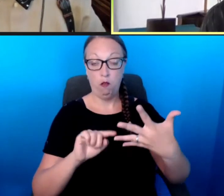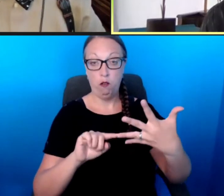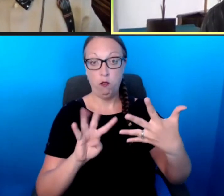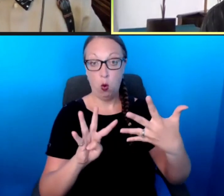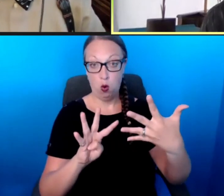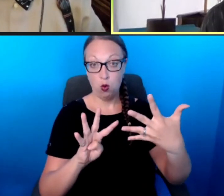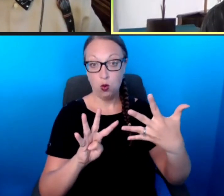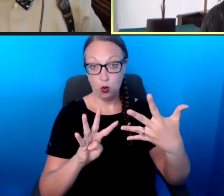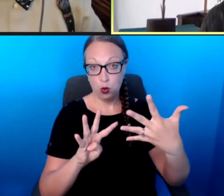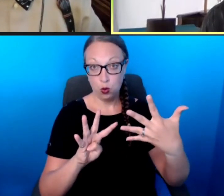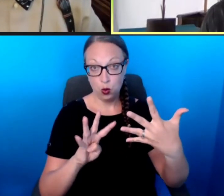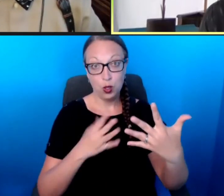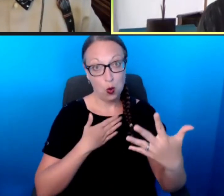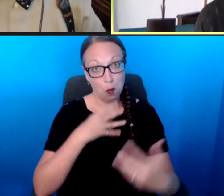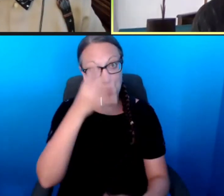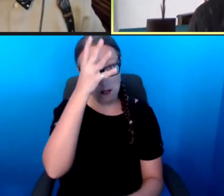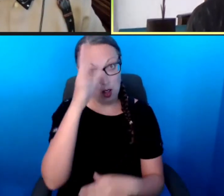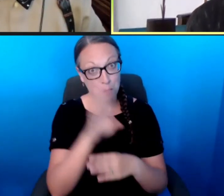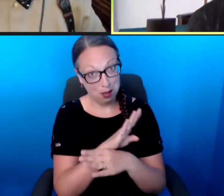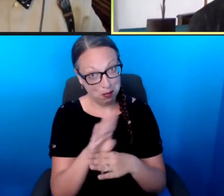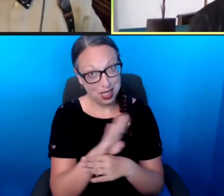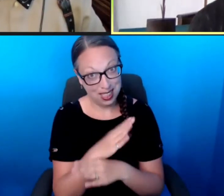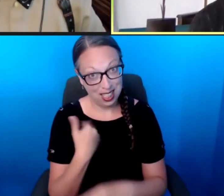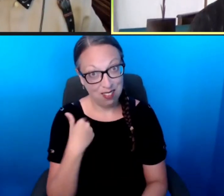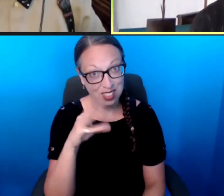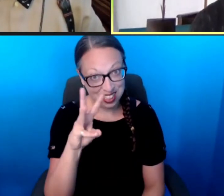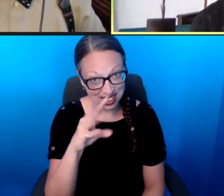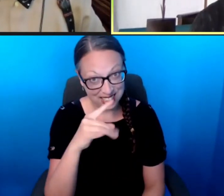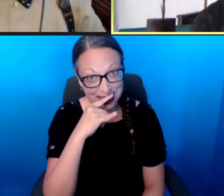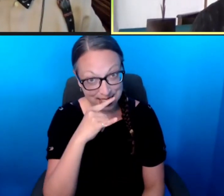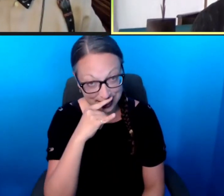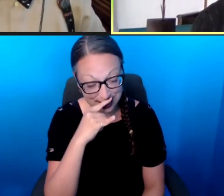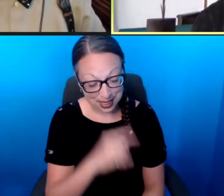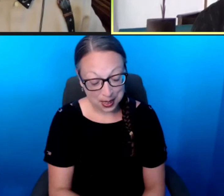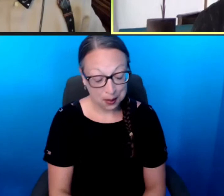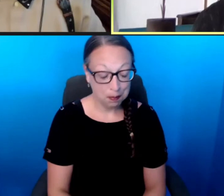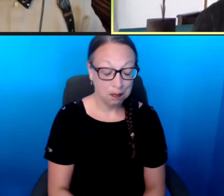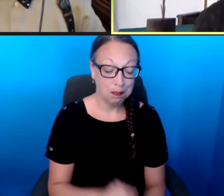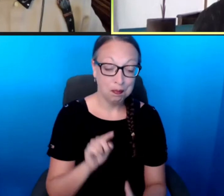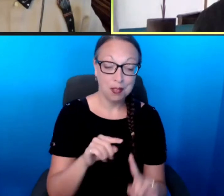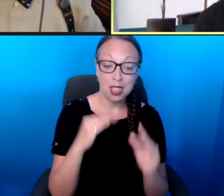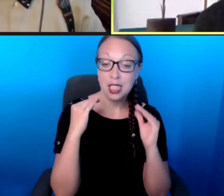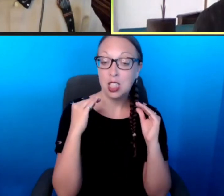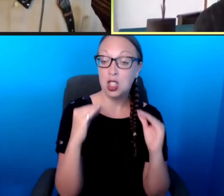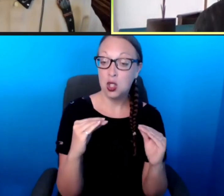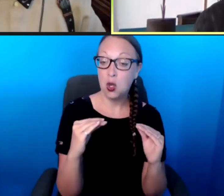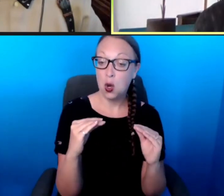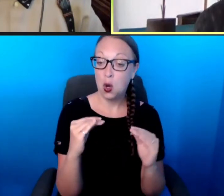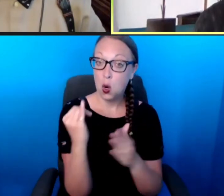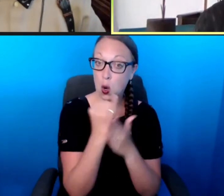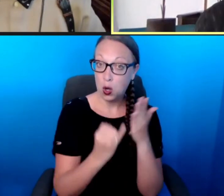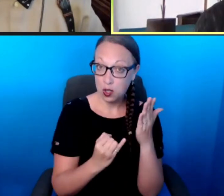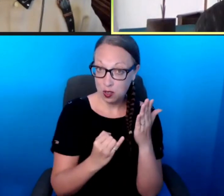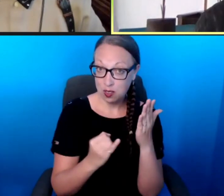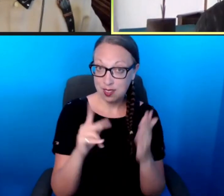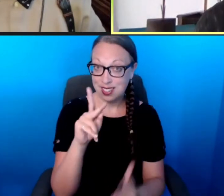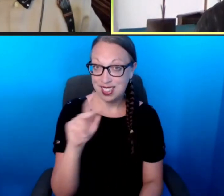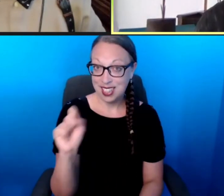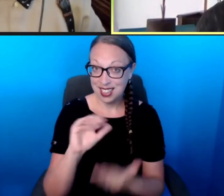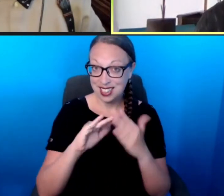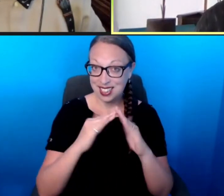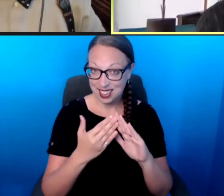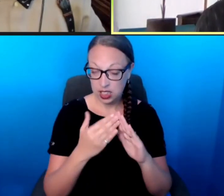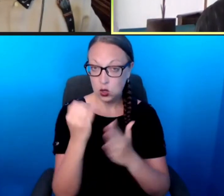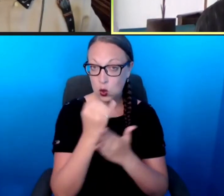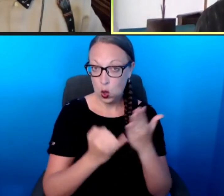few years, and he taught art at the Kansas City Art Institute in Kansas